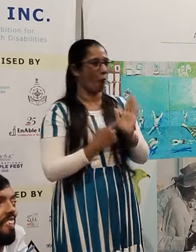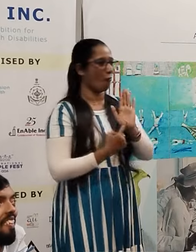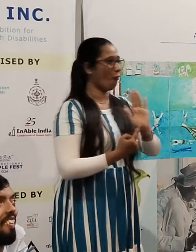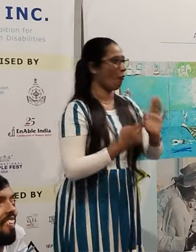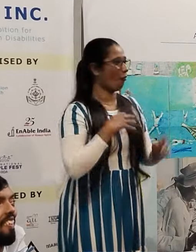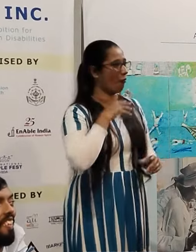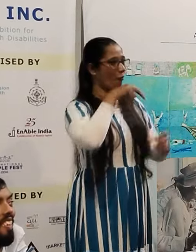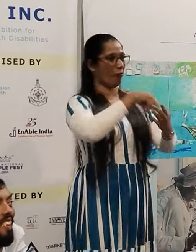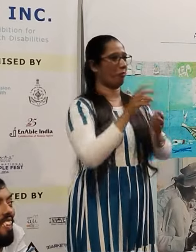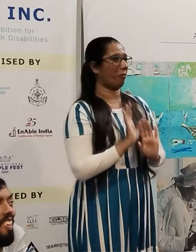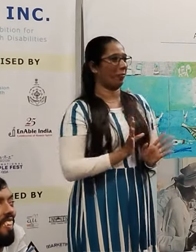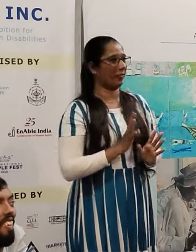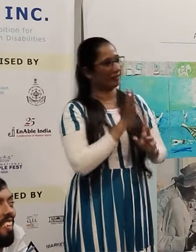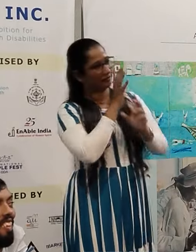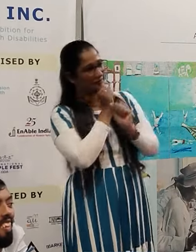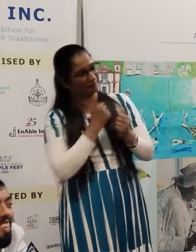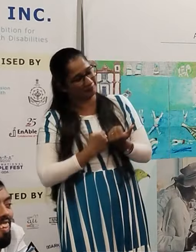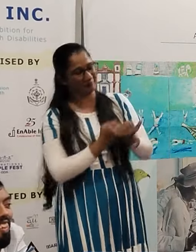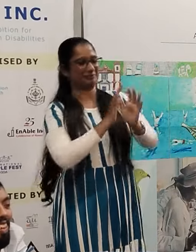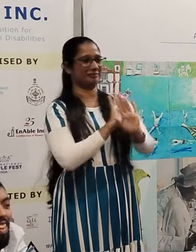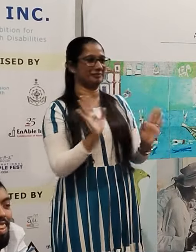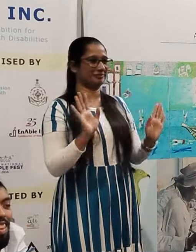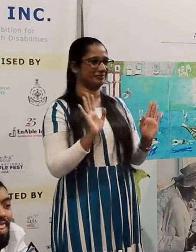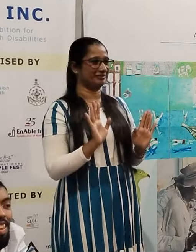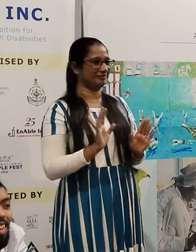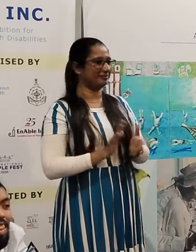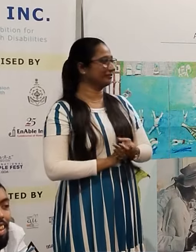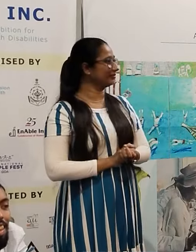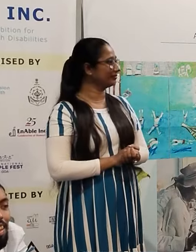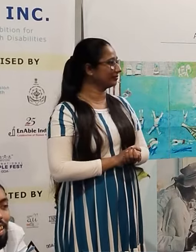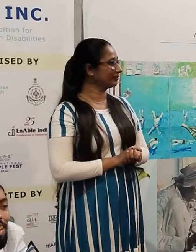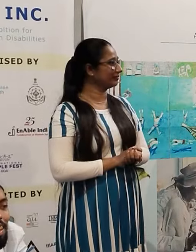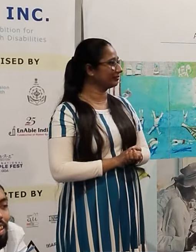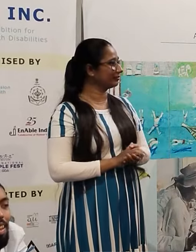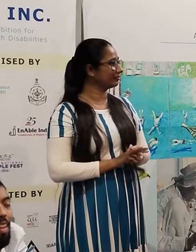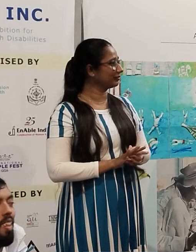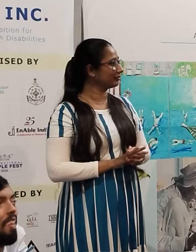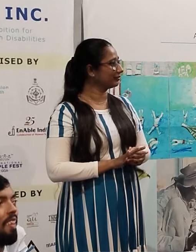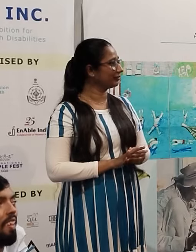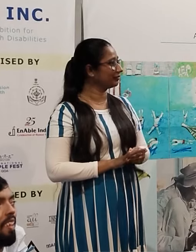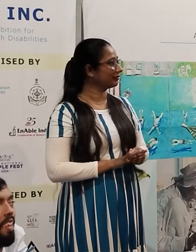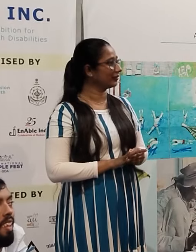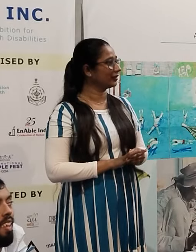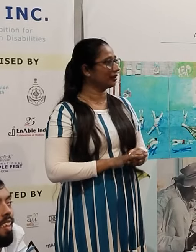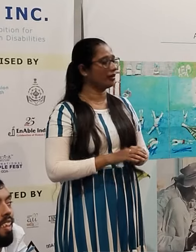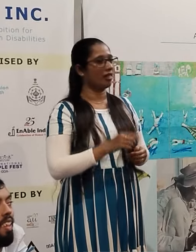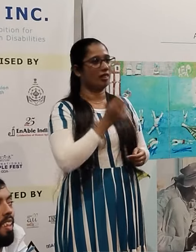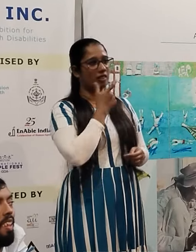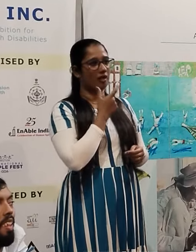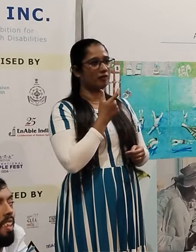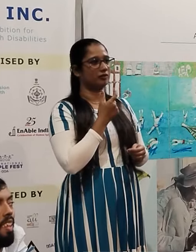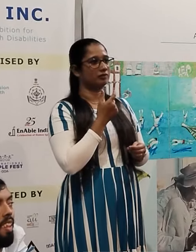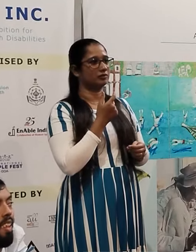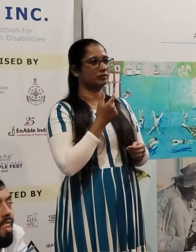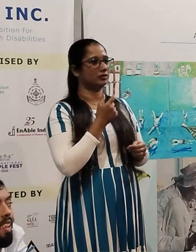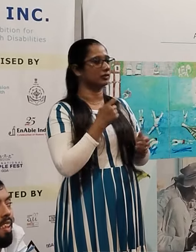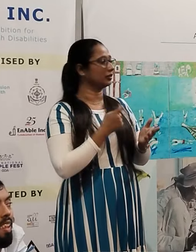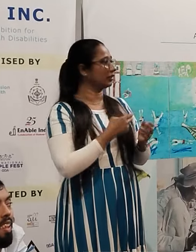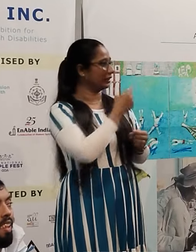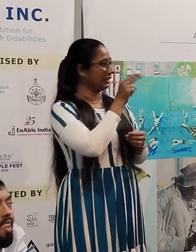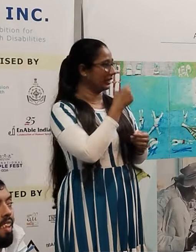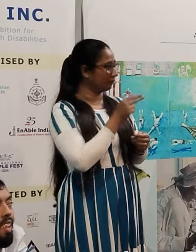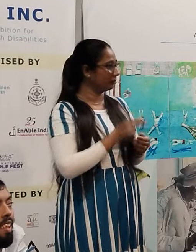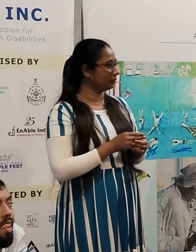up. Marketing on the menu, are you here? No. La Fabrica Craft, I'll just read out the